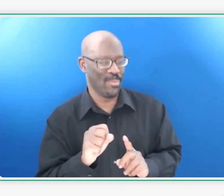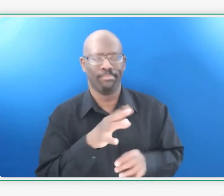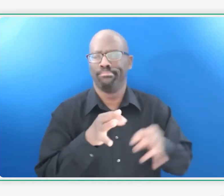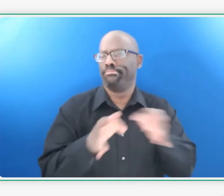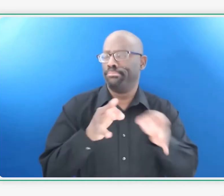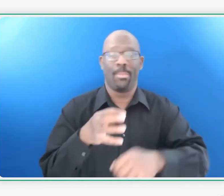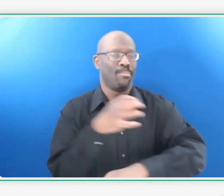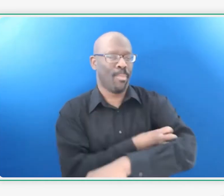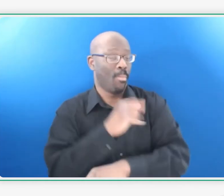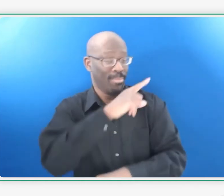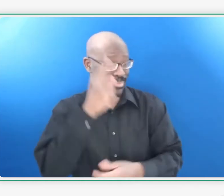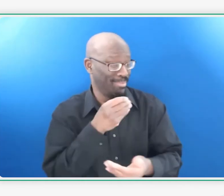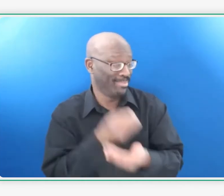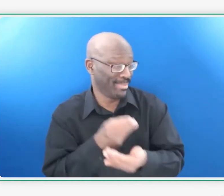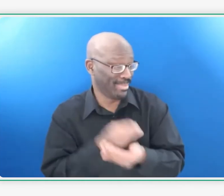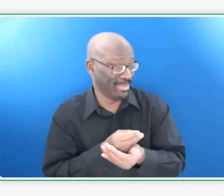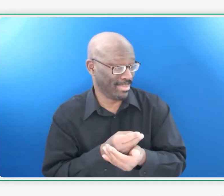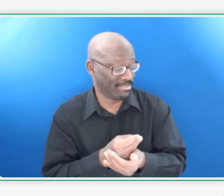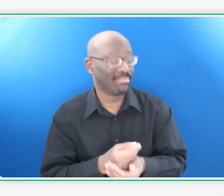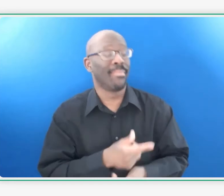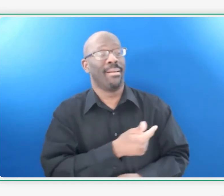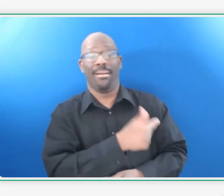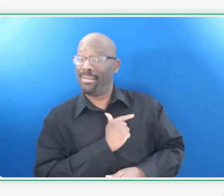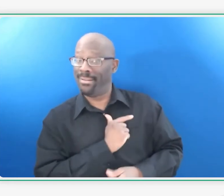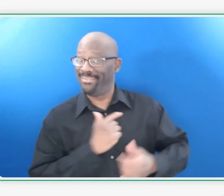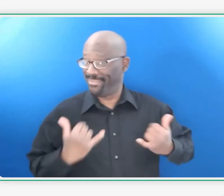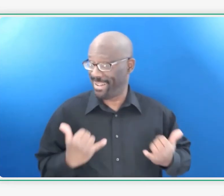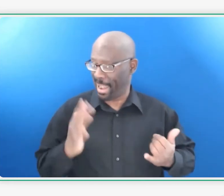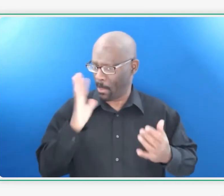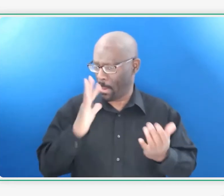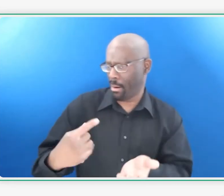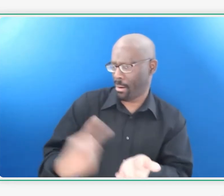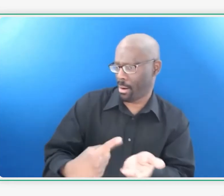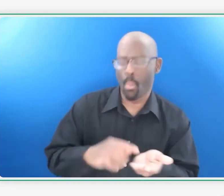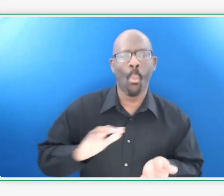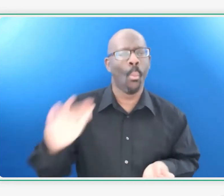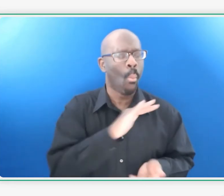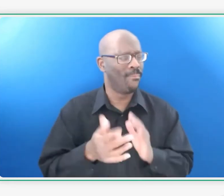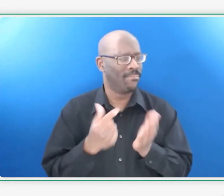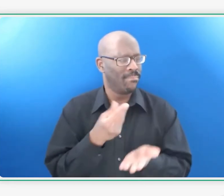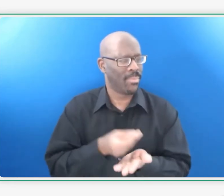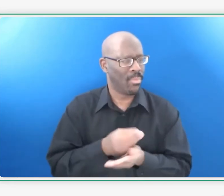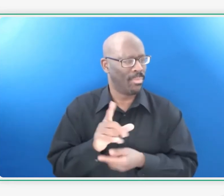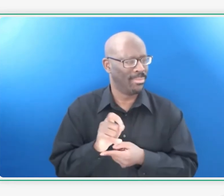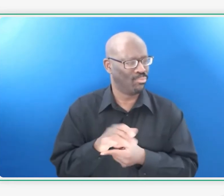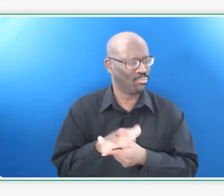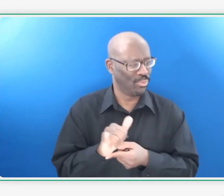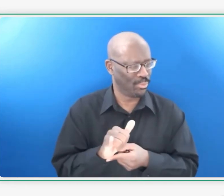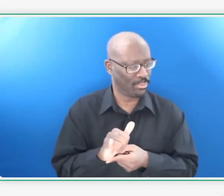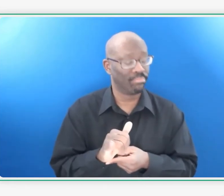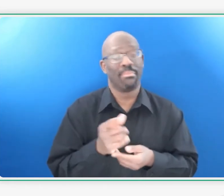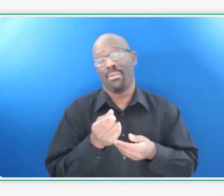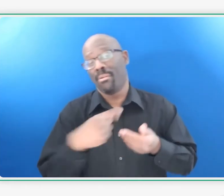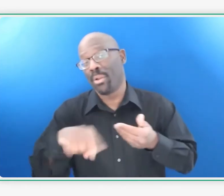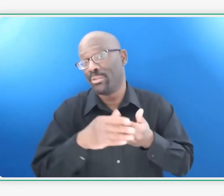Last week, Jazzy Jones hosted a workshop entitled The Power of Black Money. This